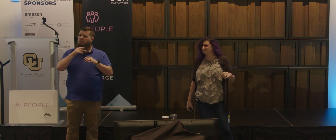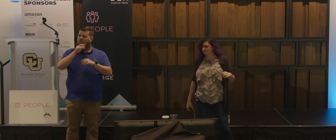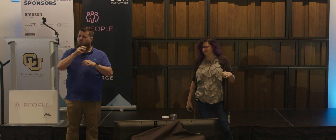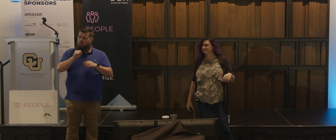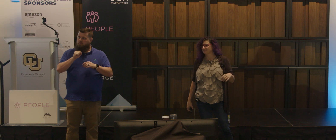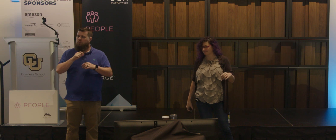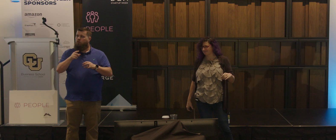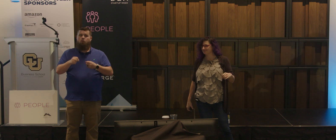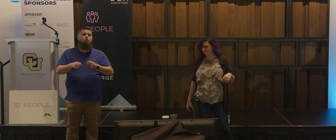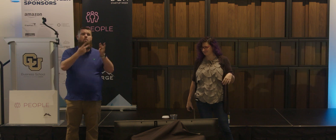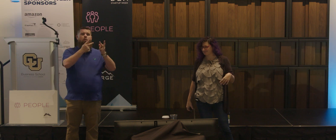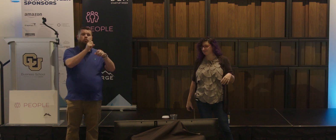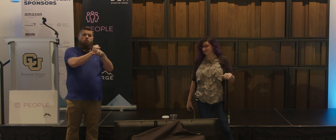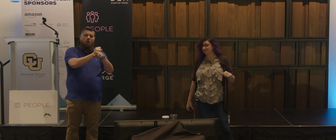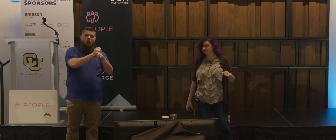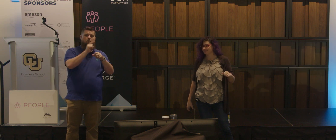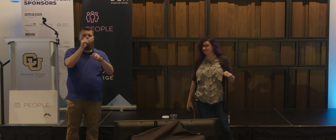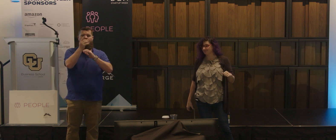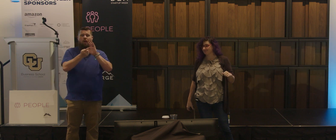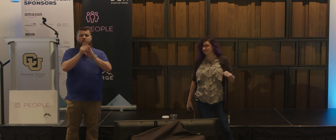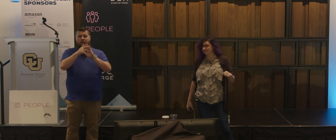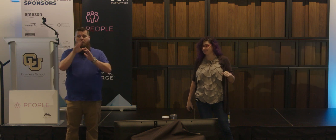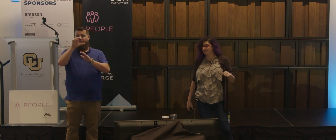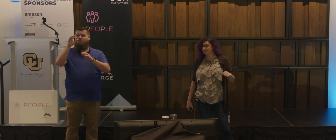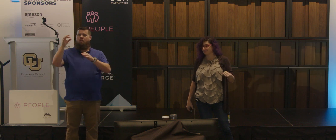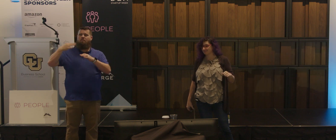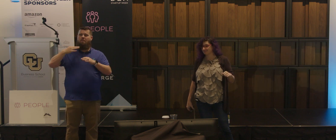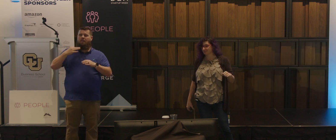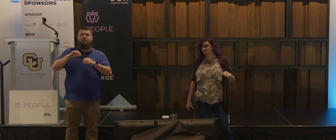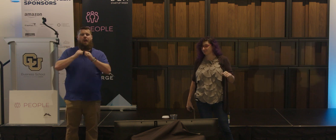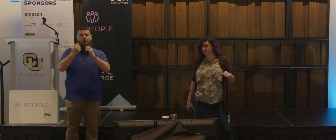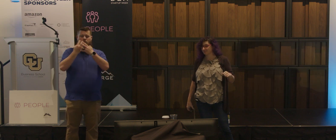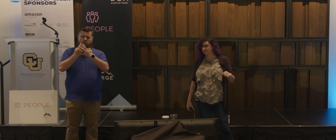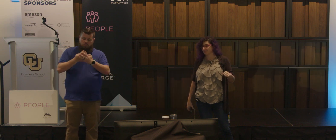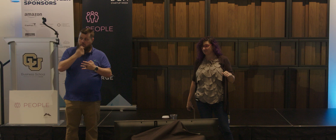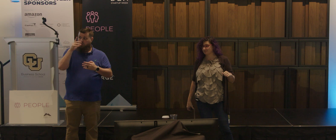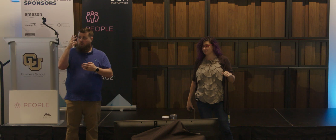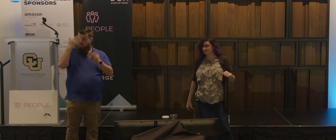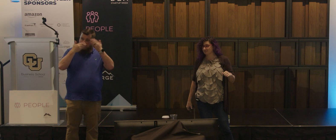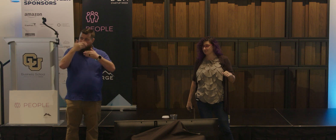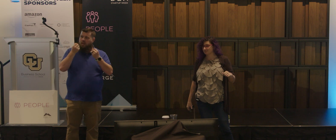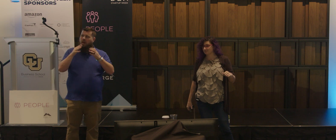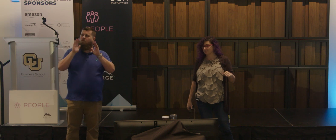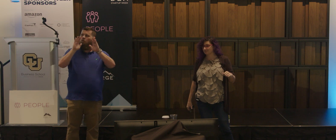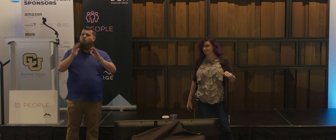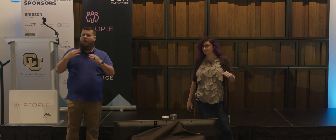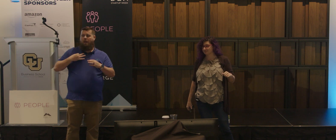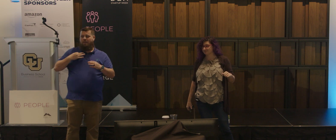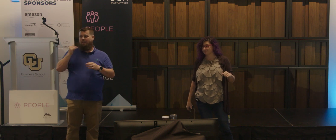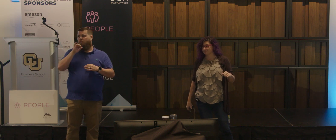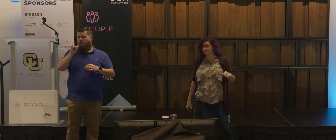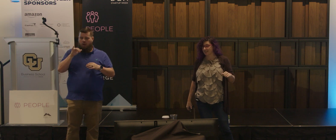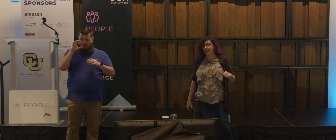job, and 24 hours later you have 500 applicants. Mm-hmm. Any suggestions of how to sort through that? Because you're missing on a lot of really great applicants if you're not